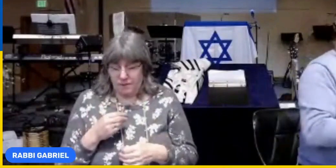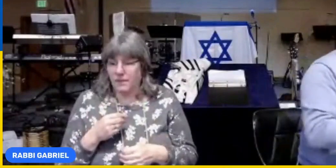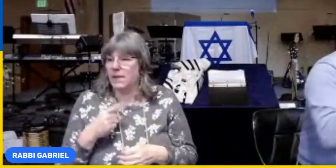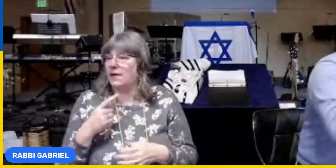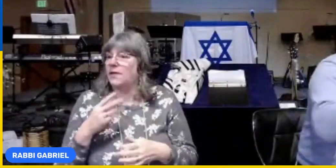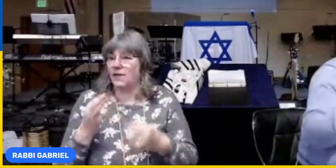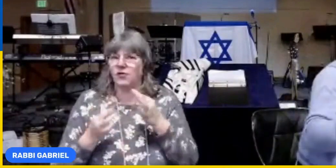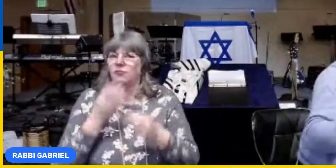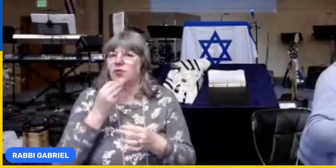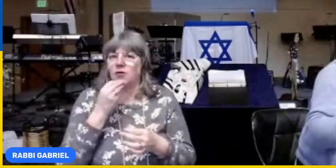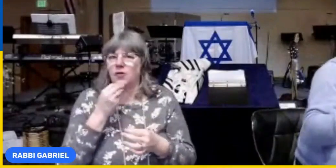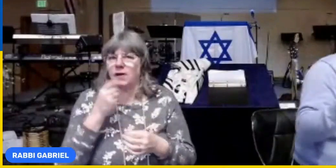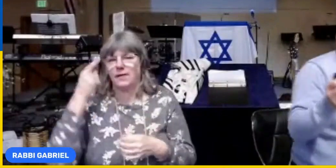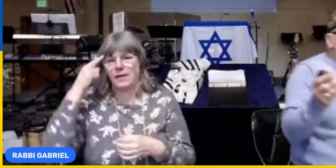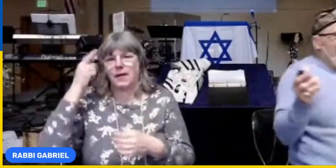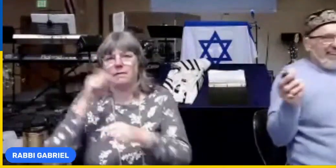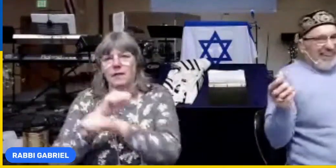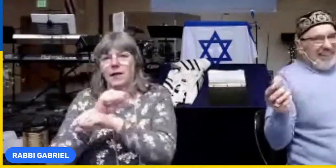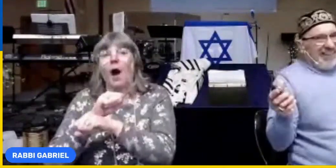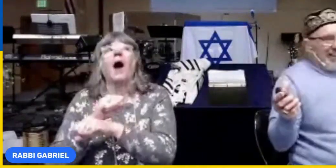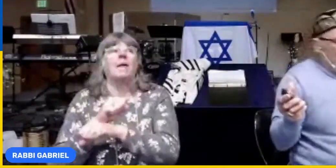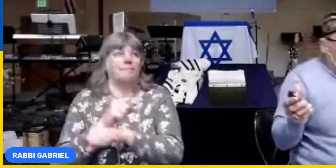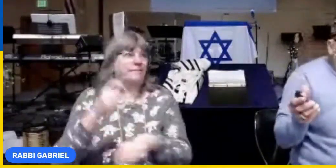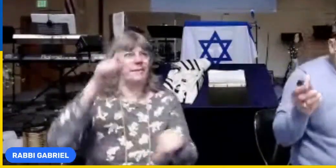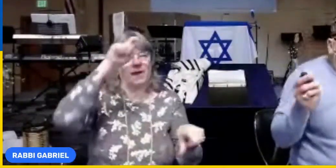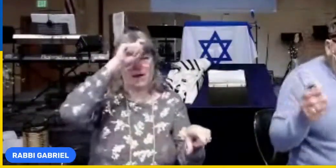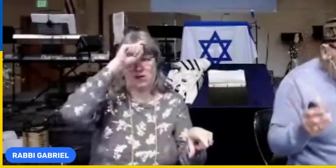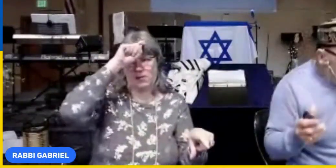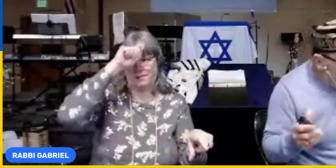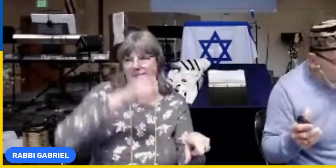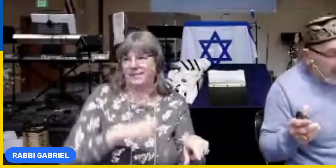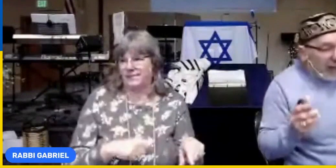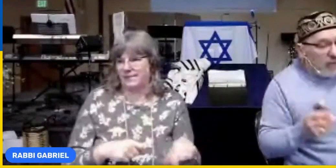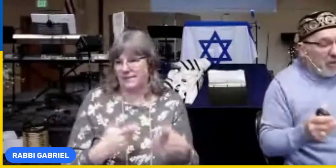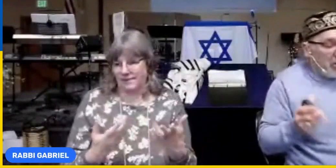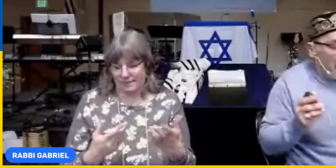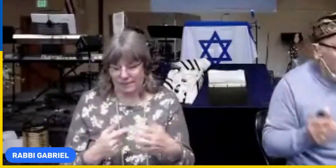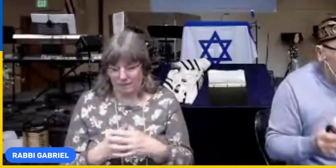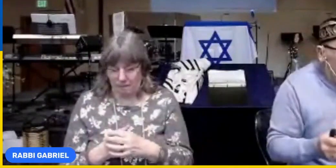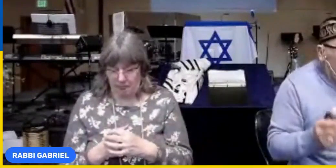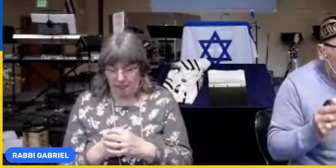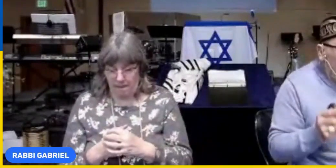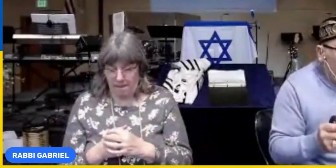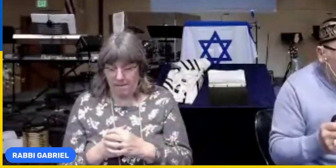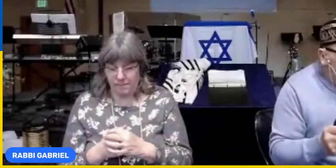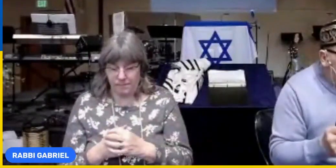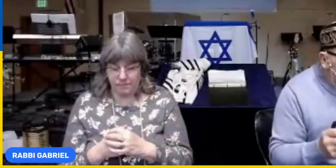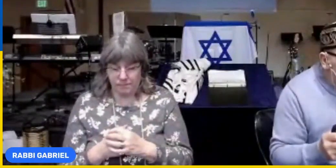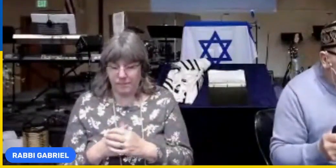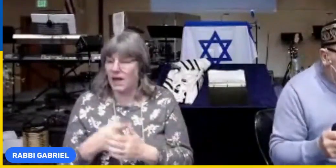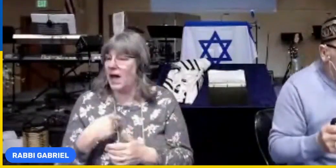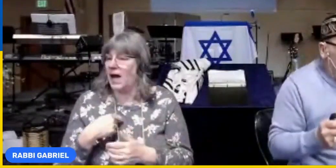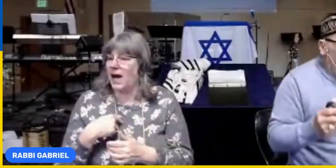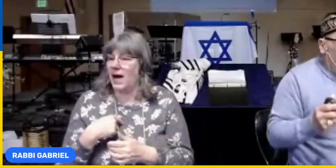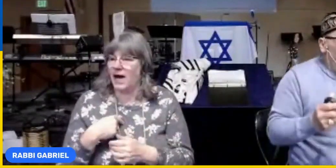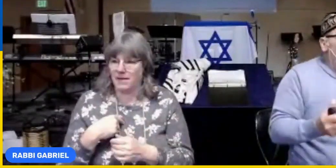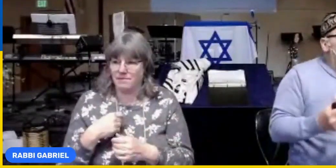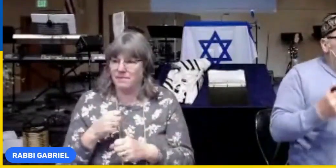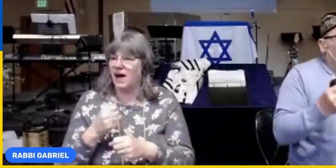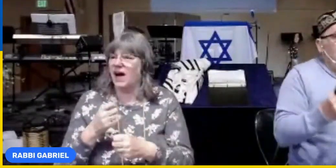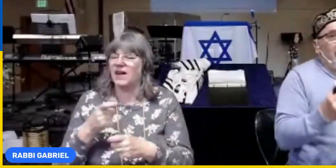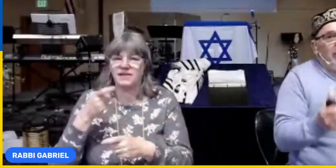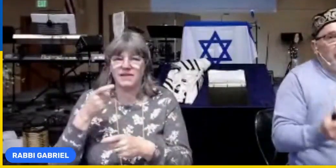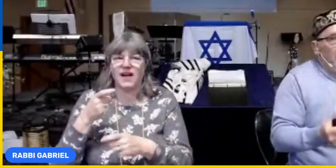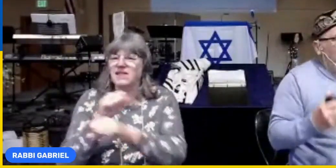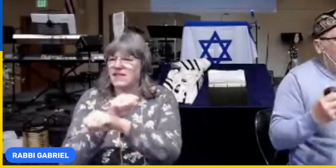Egypt. It's like, you know, so as for me, I'm bound to the old nature, sold to sin as a slave.